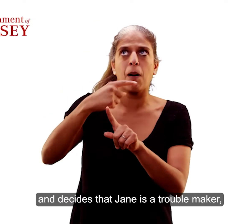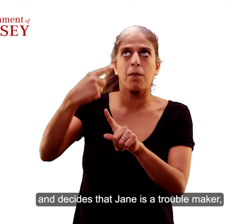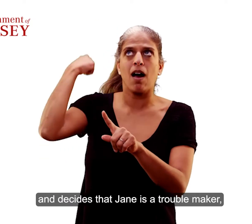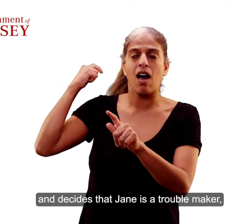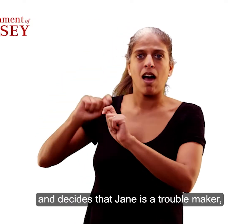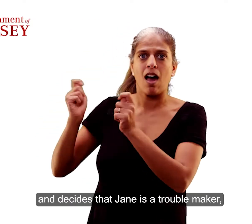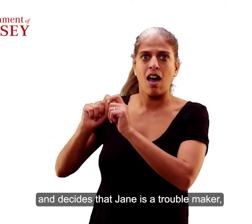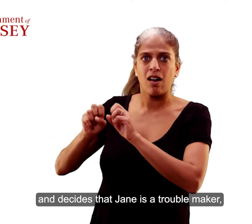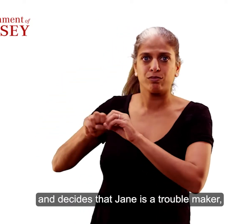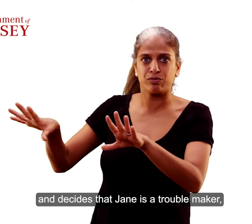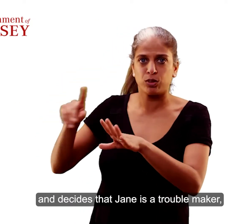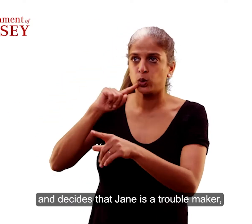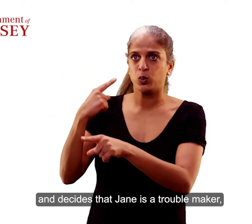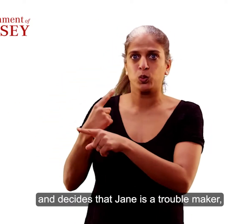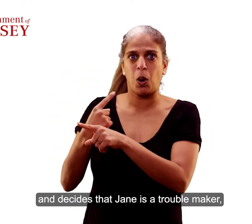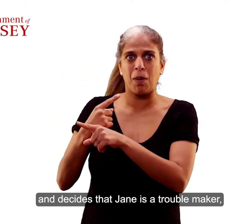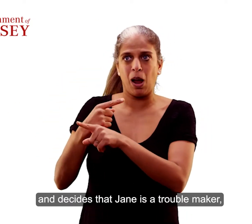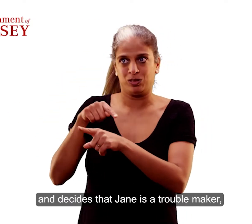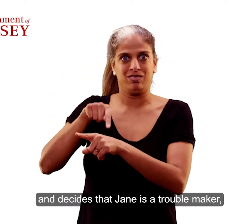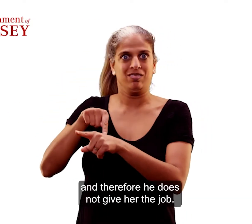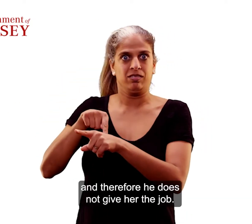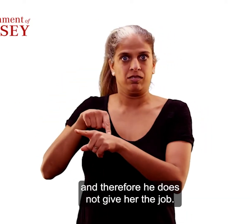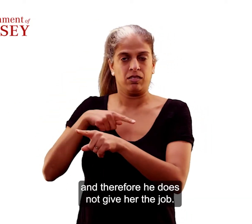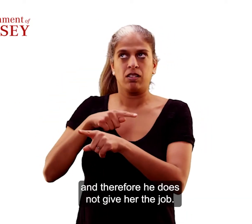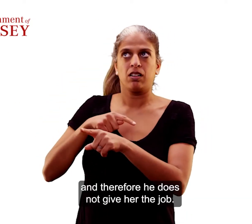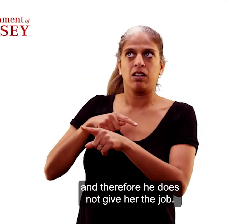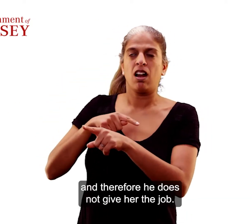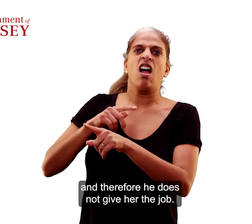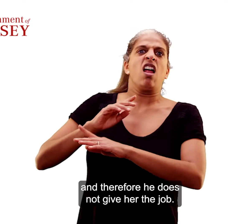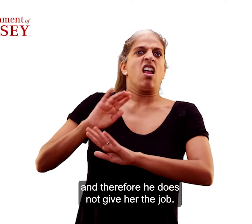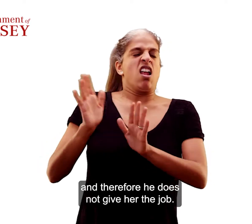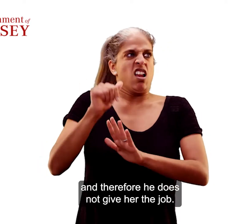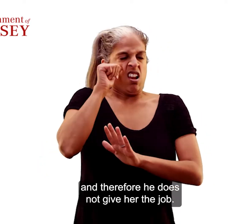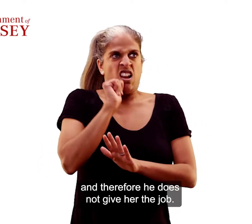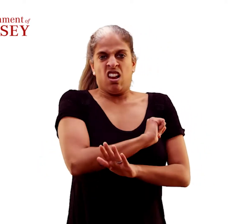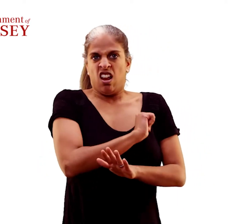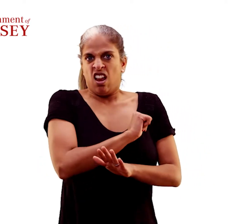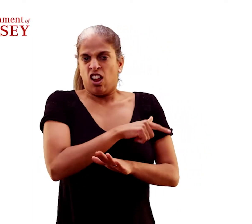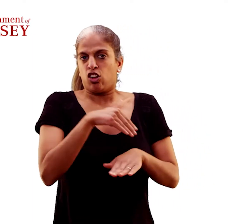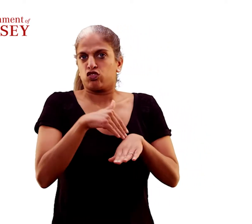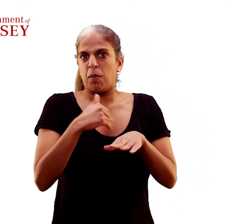that Jane is a troublemaker, and therefore he does not give her the job.